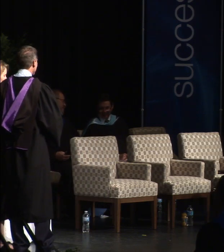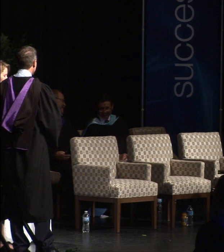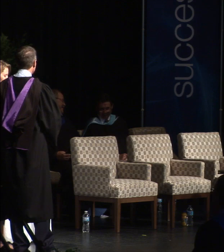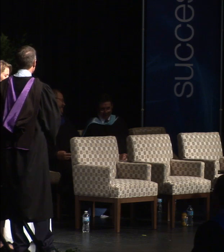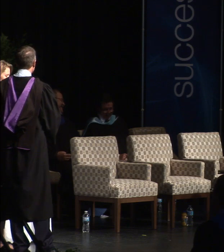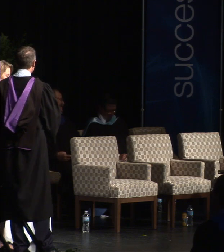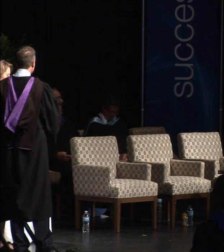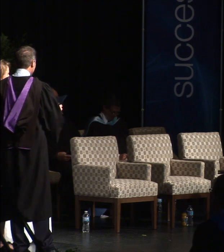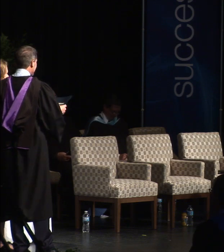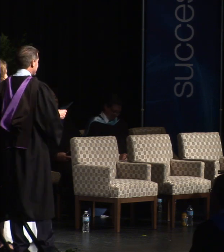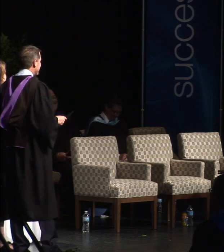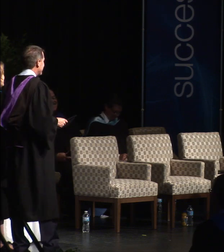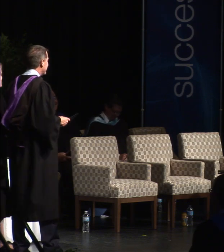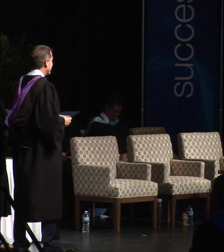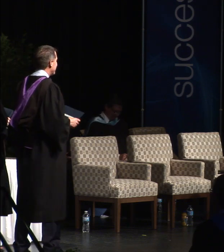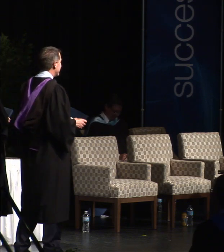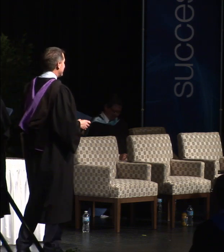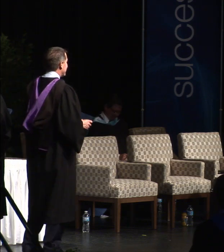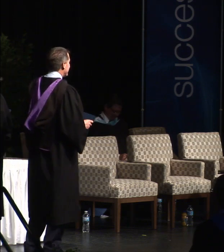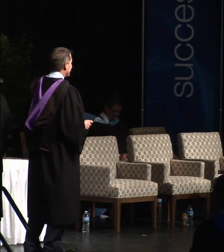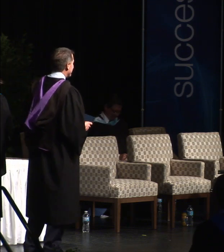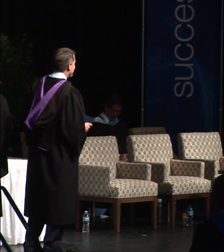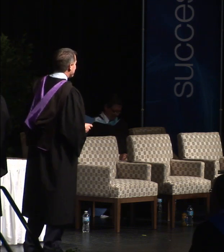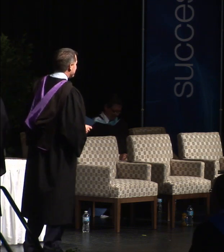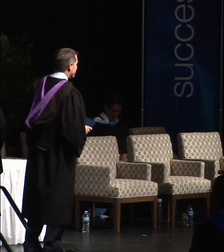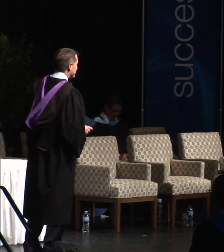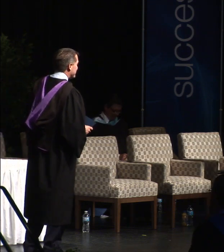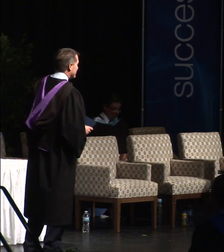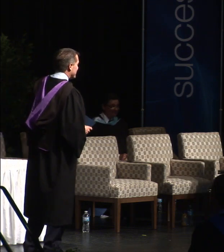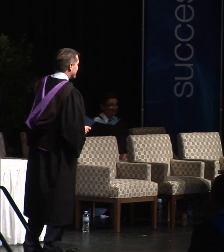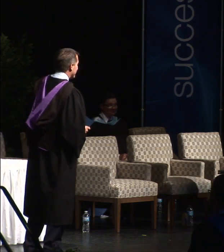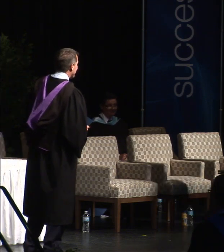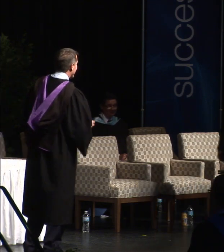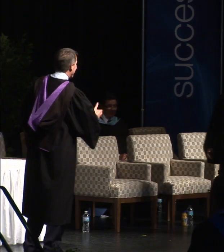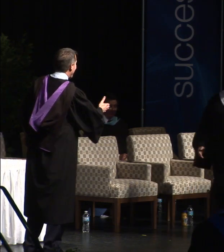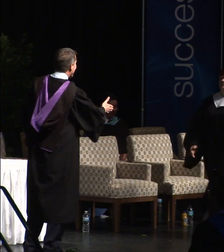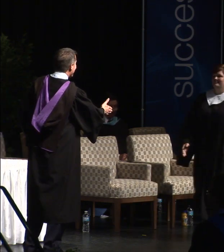Catherine Stacy McNamara Honors.